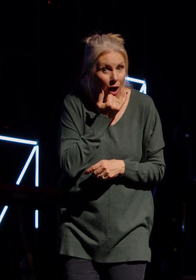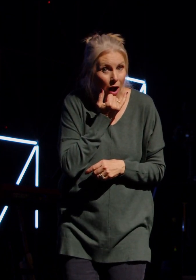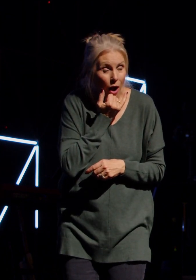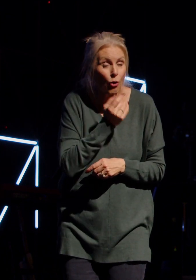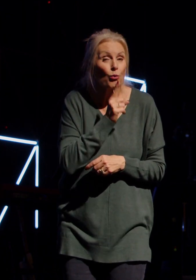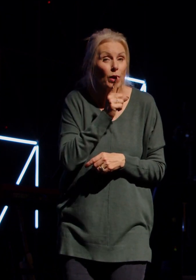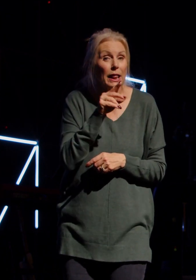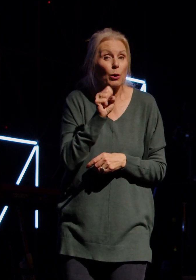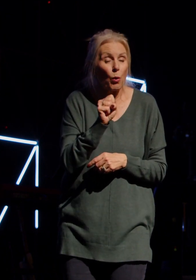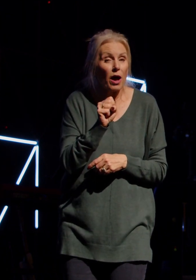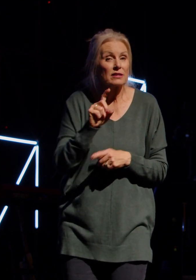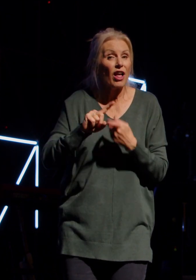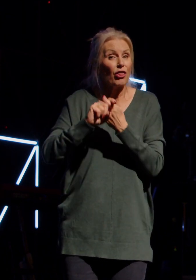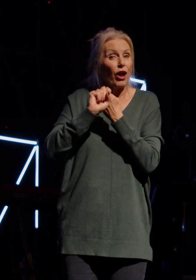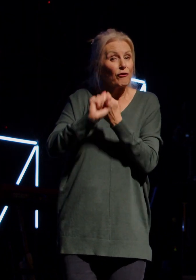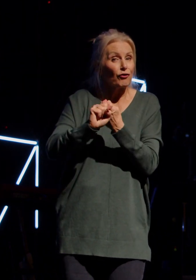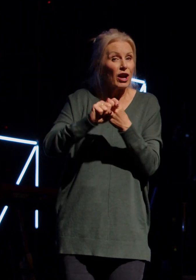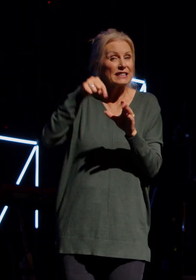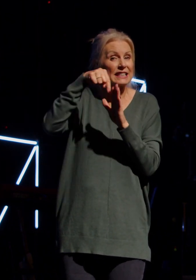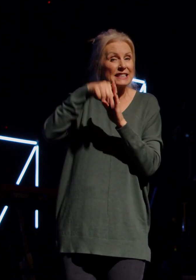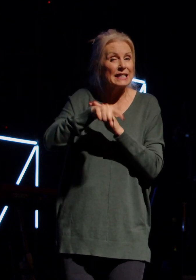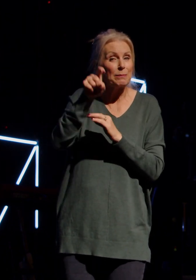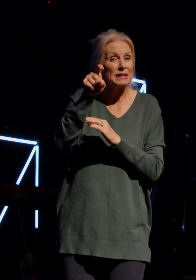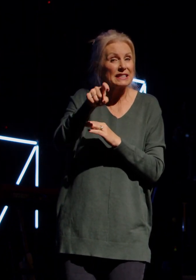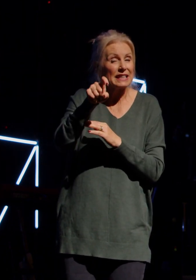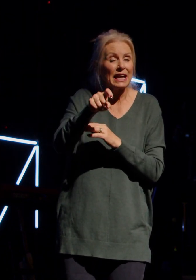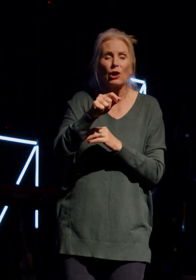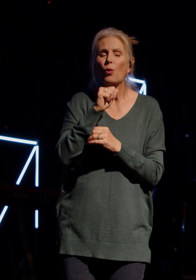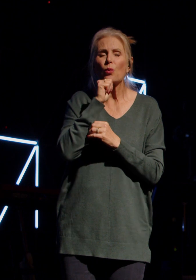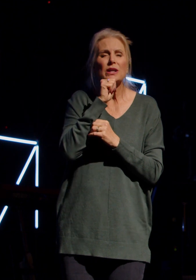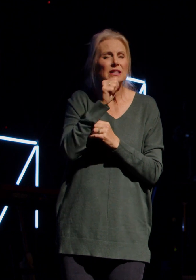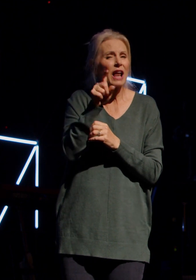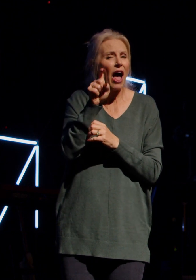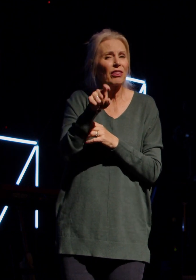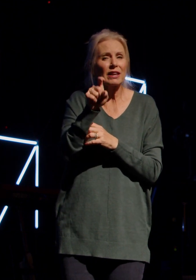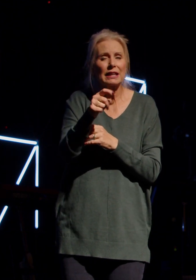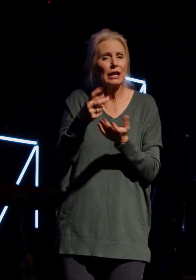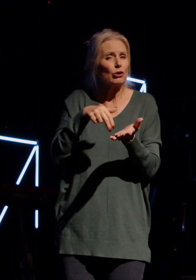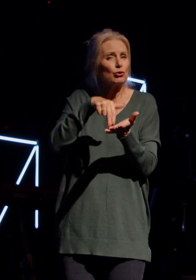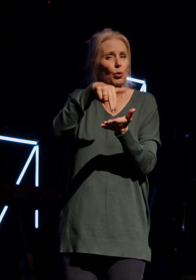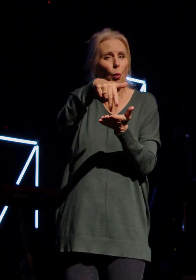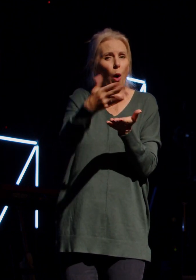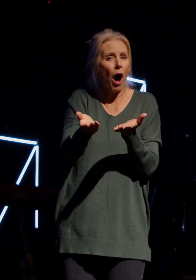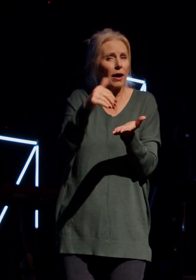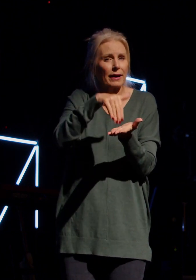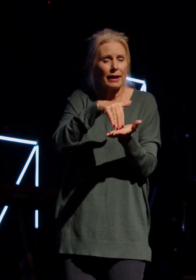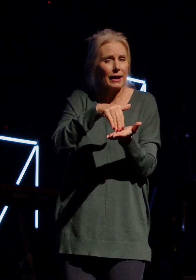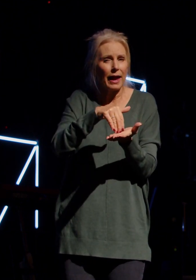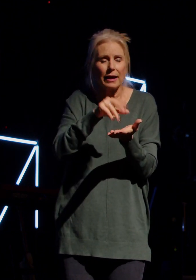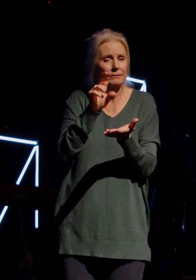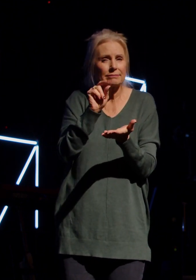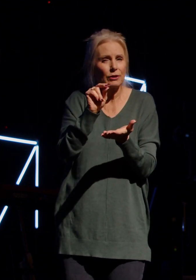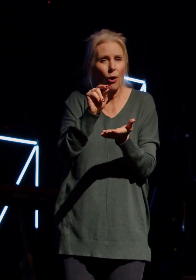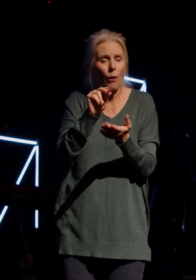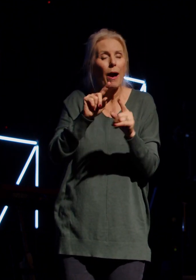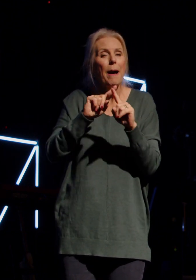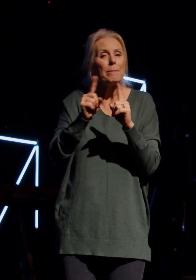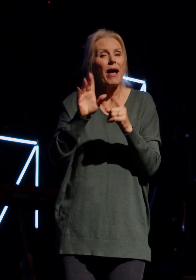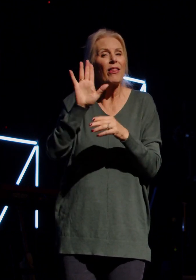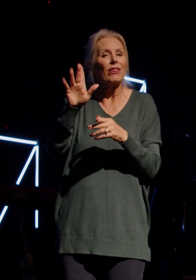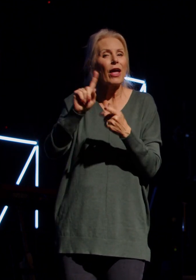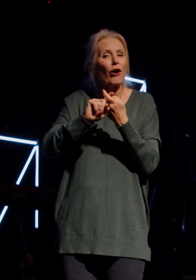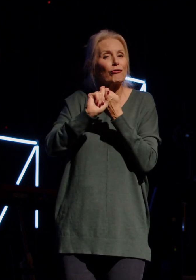was. Their friend's deepest need was not needing to walk again, but their friend's deepest need was needing to